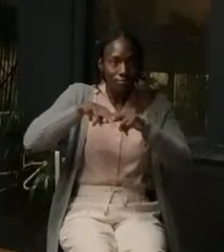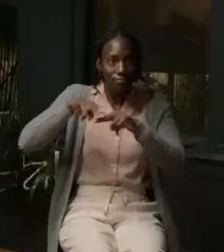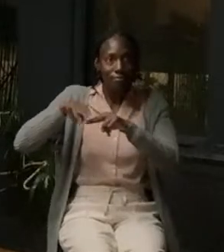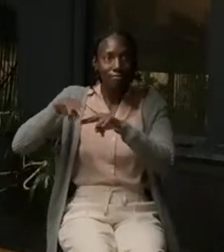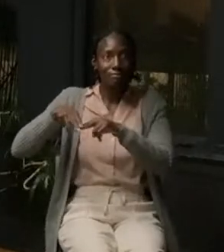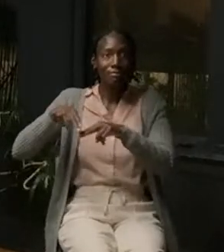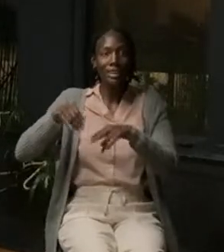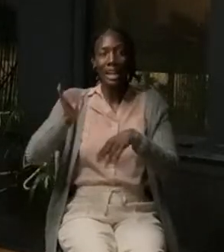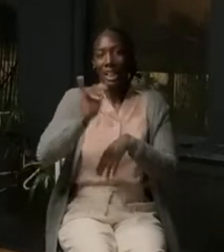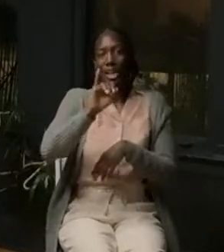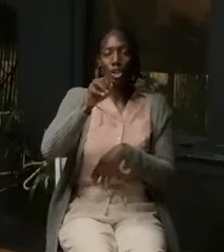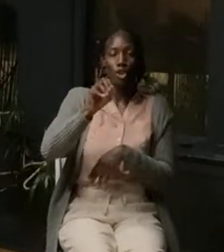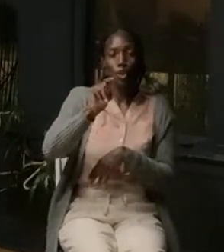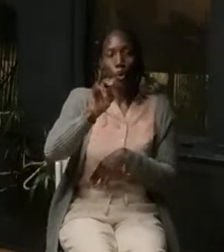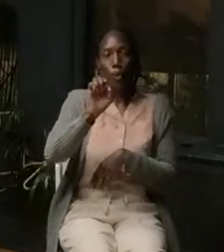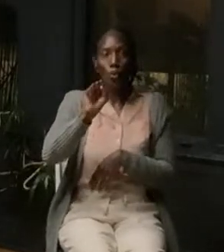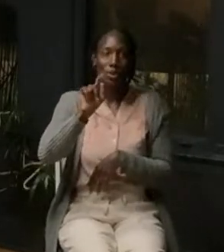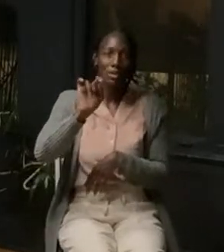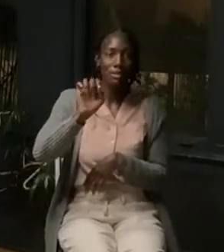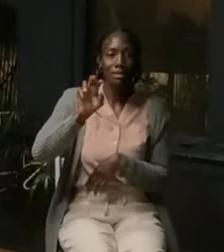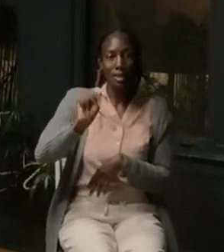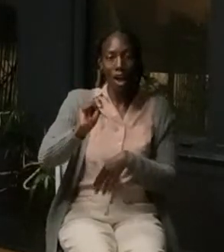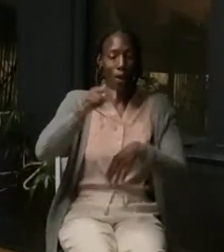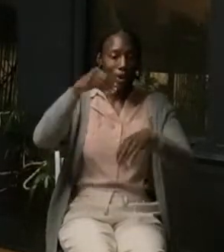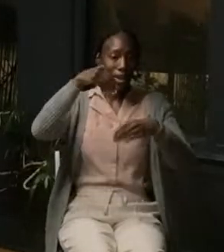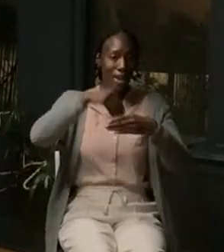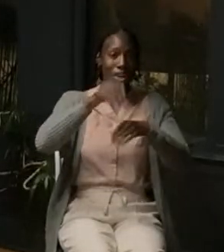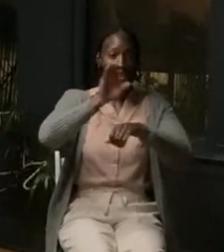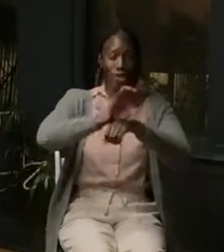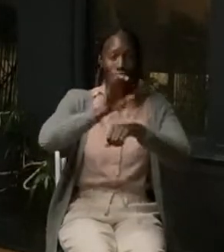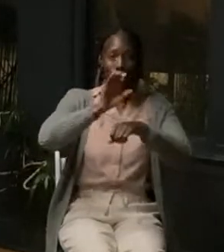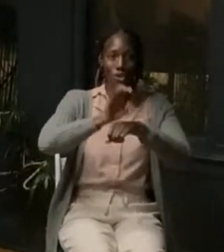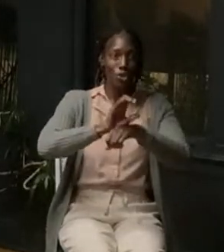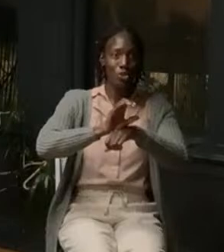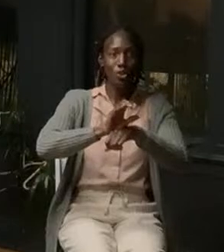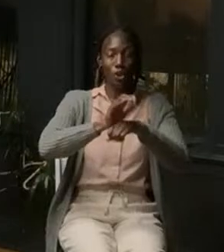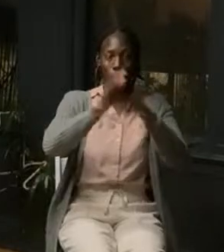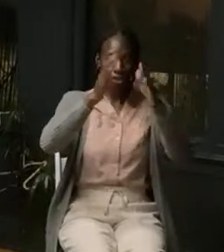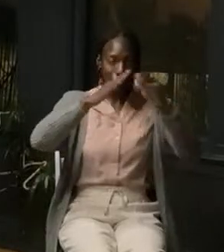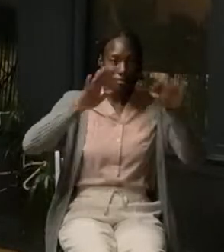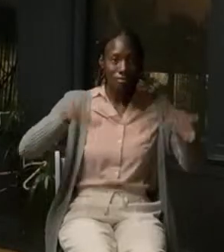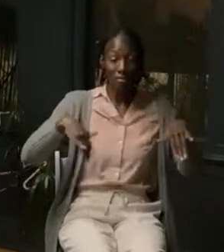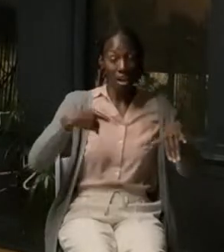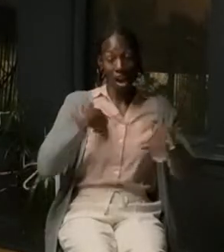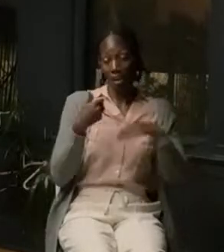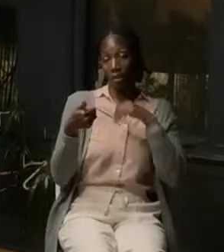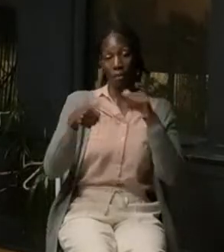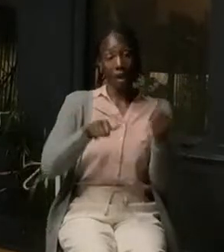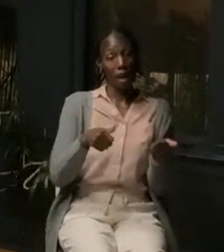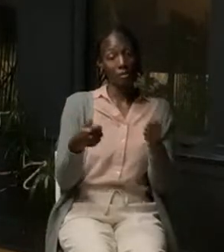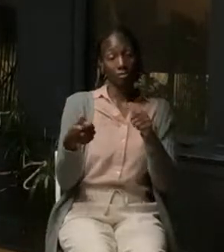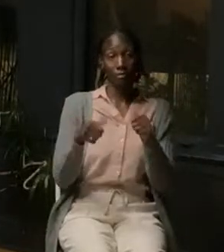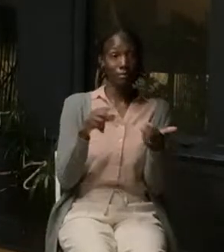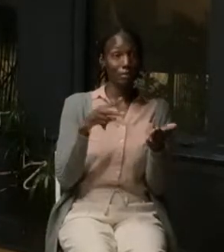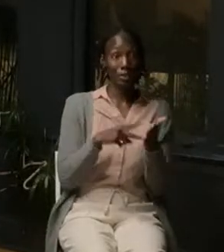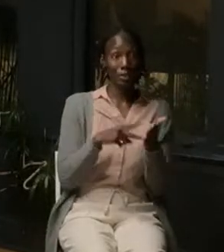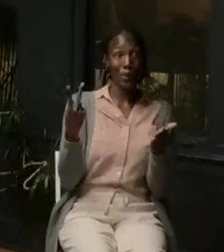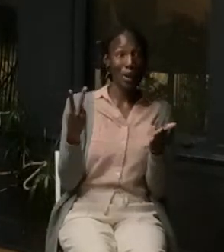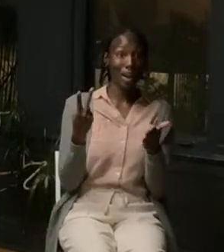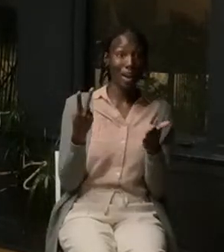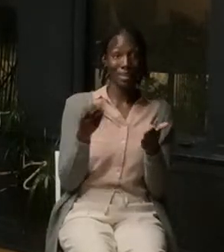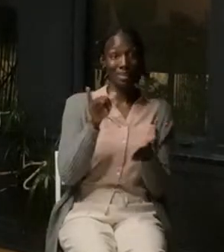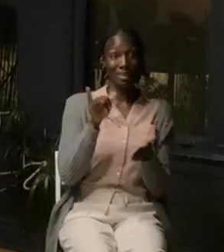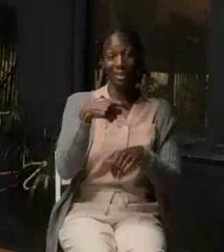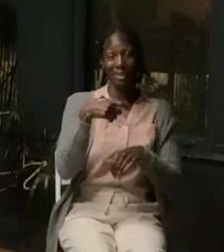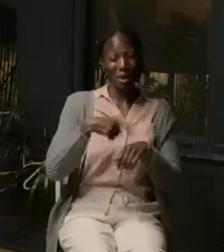for another mass haunting. I'd been baptized twice by then, and I could not bring myself to lie